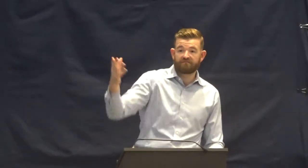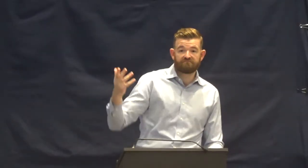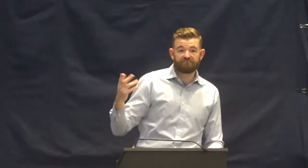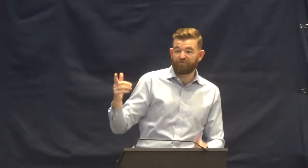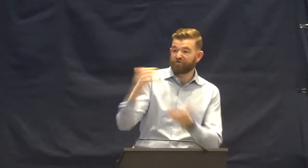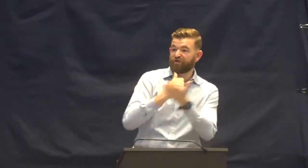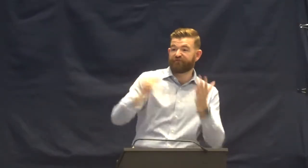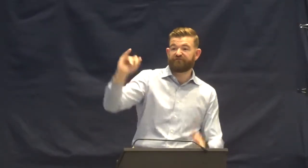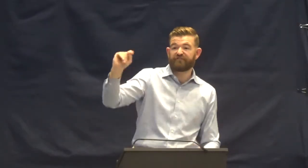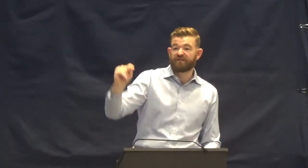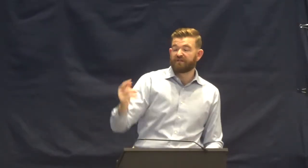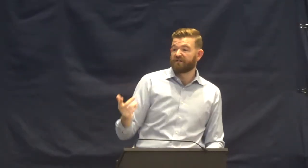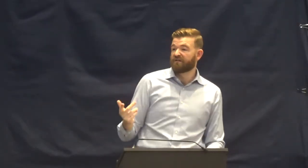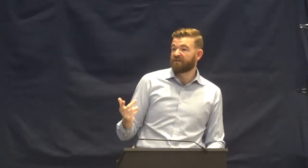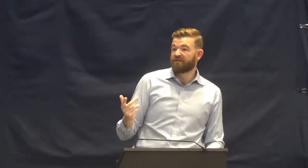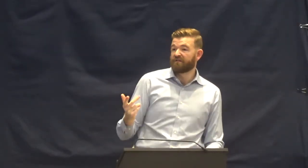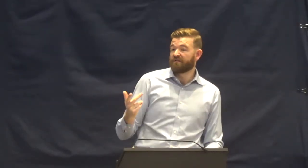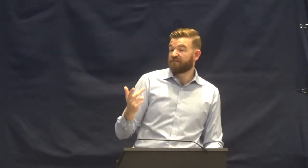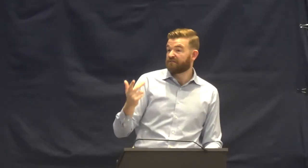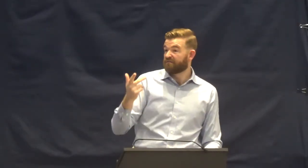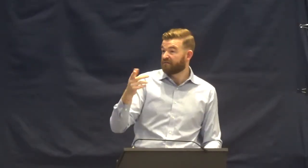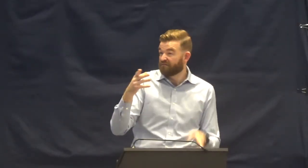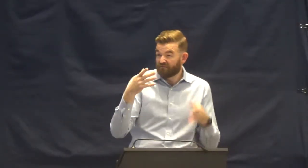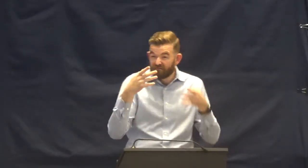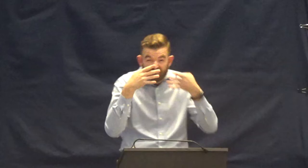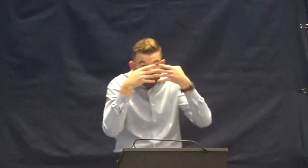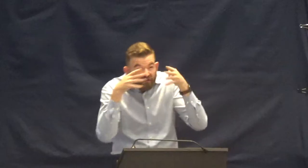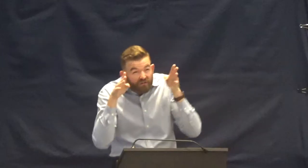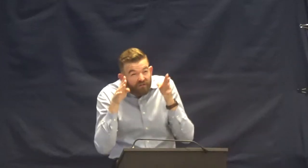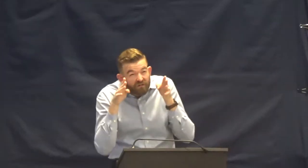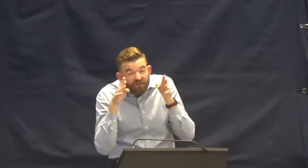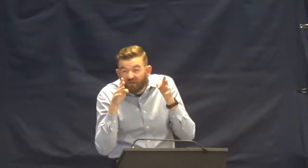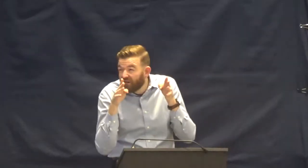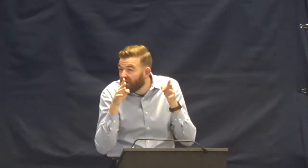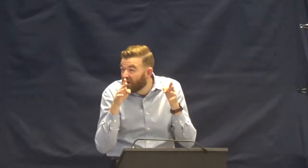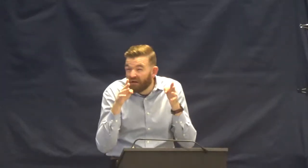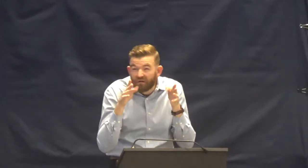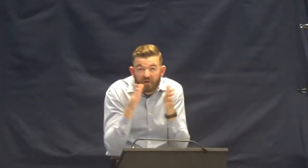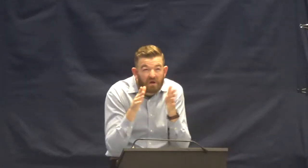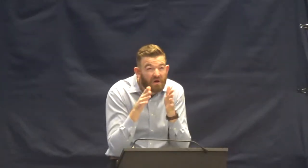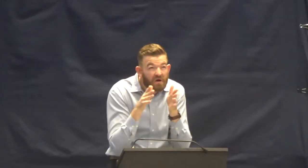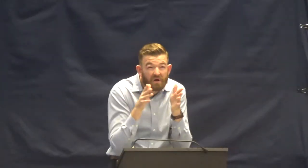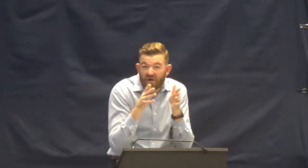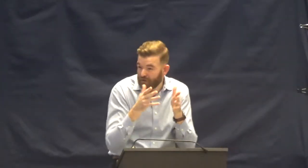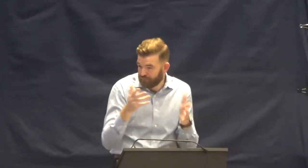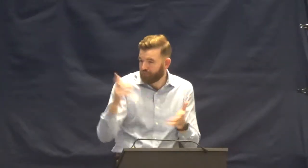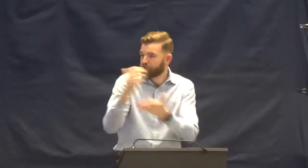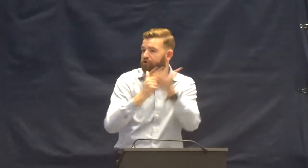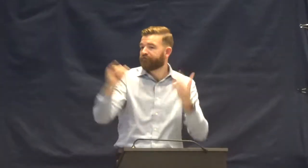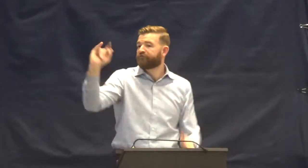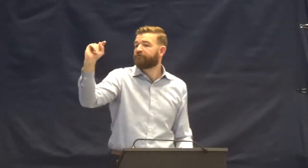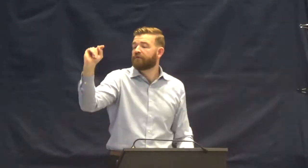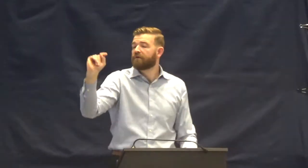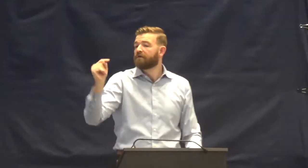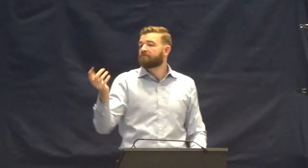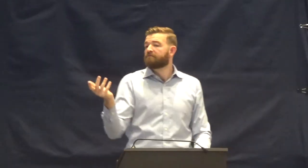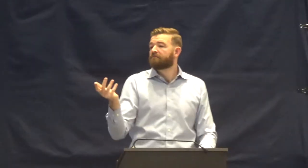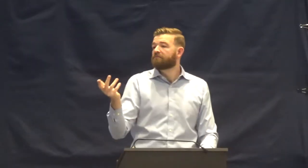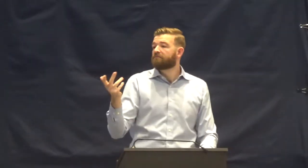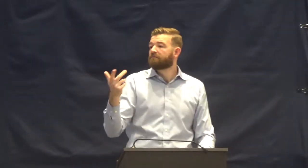worthless. They did wrong. It's their own fault that they're there. They deserve it. They're in these small cells. Well,